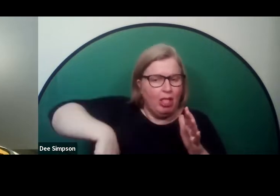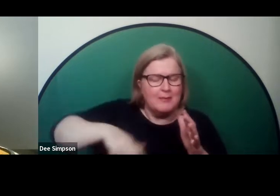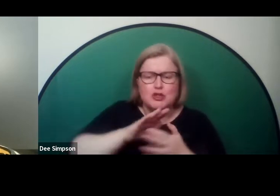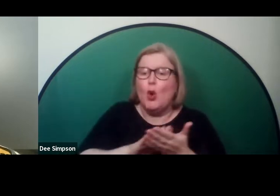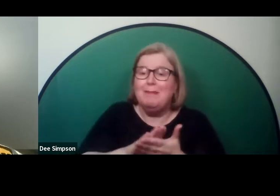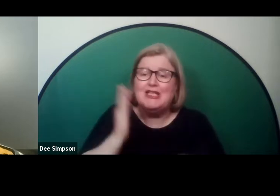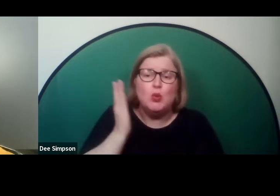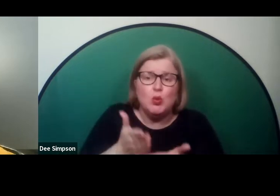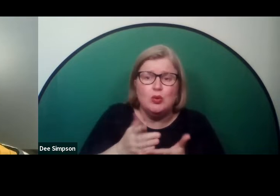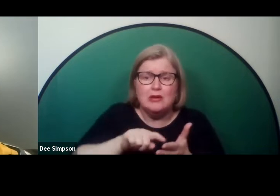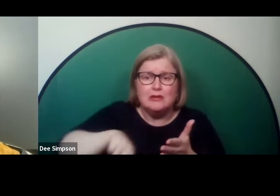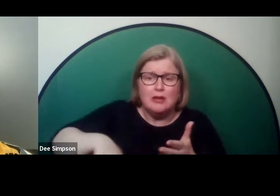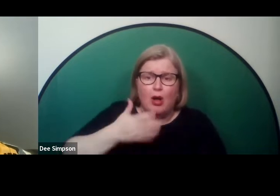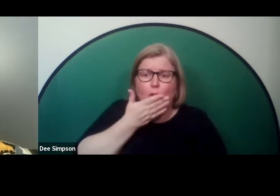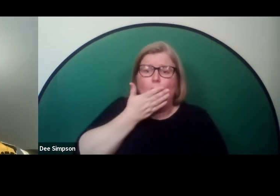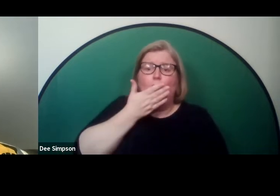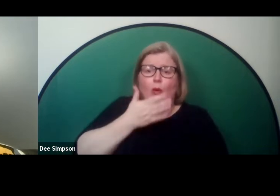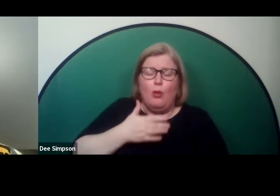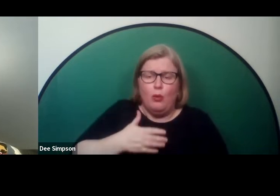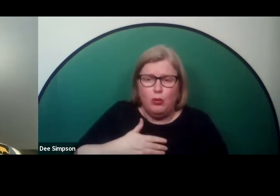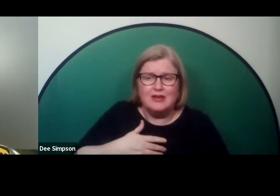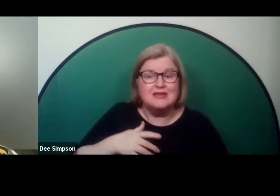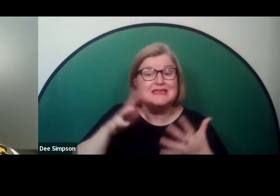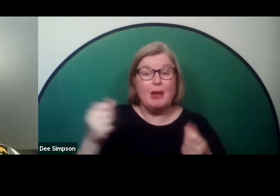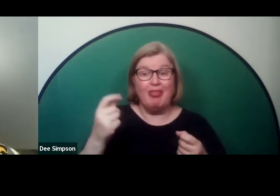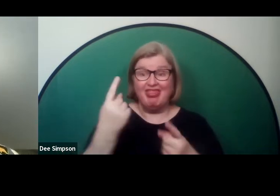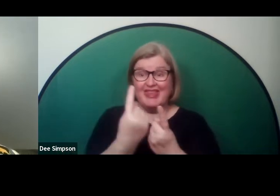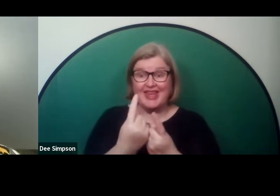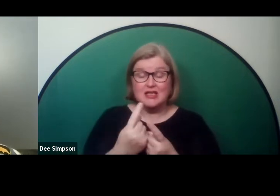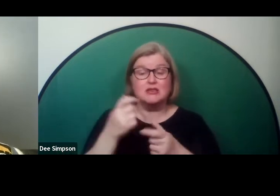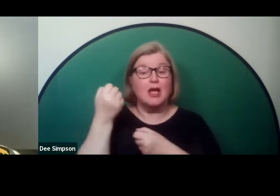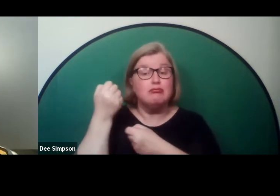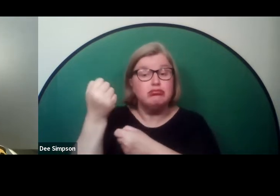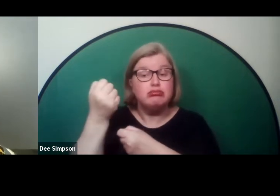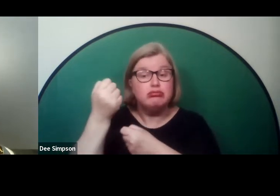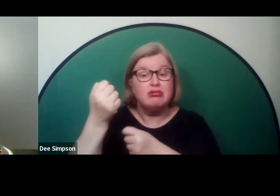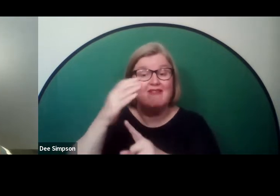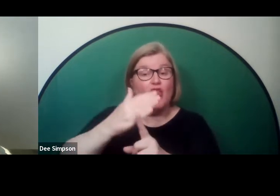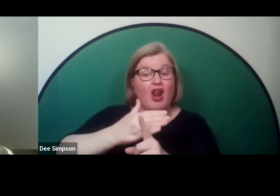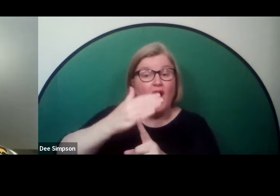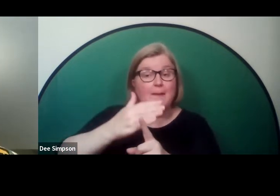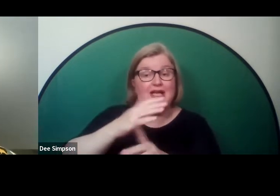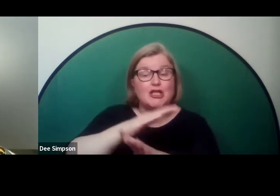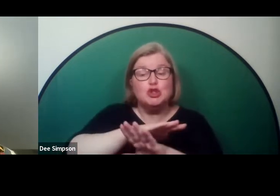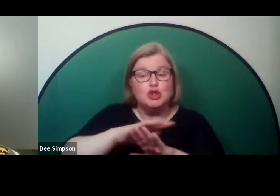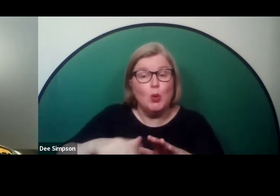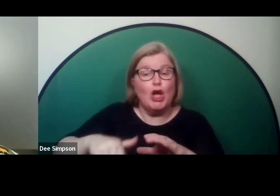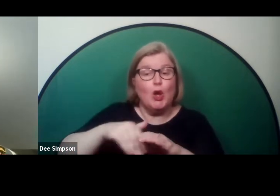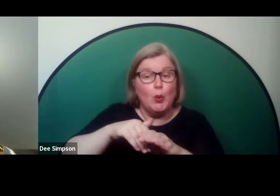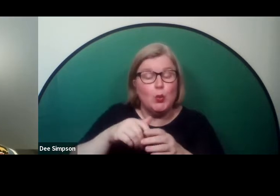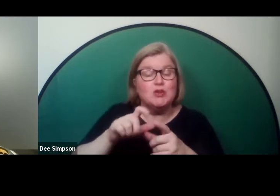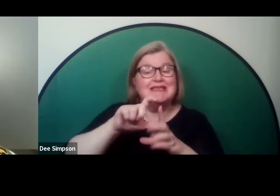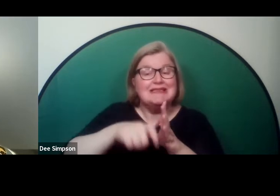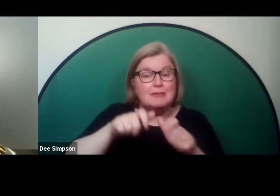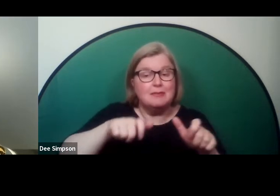say sustainable or other responses haven't always been disability inclusive, and it maybe is unintentional, but it needs to be much more dialogue